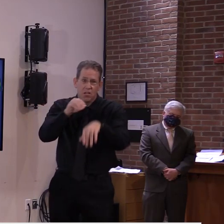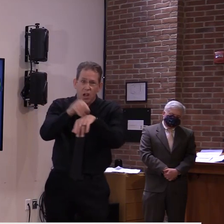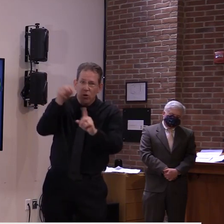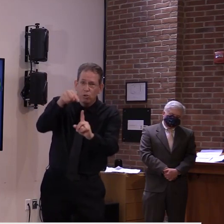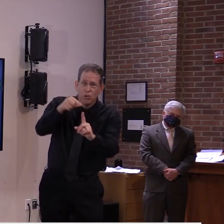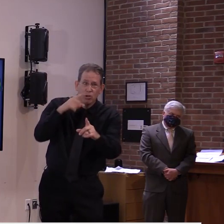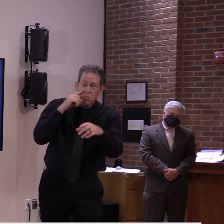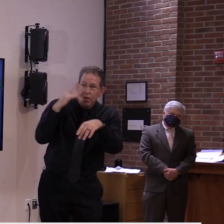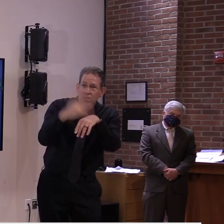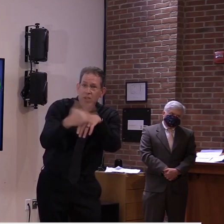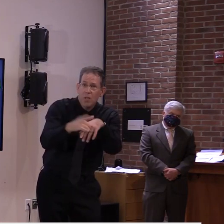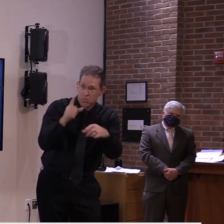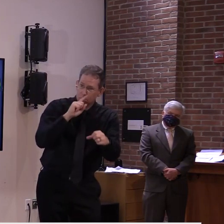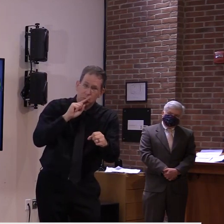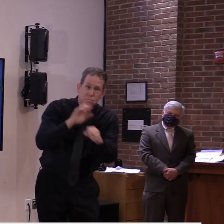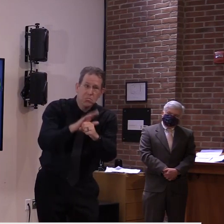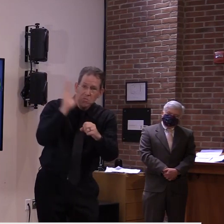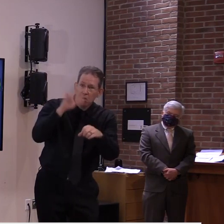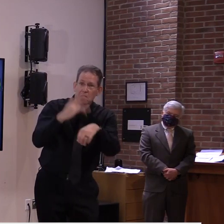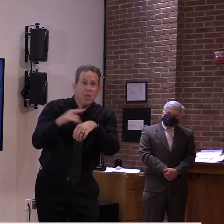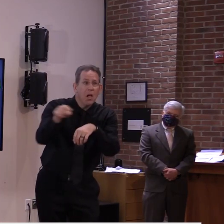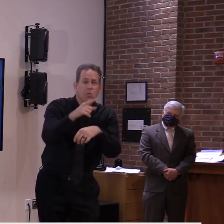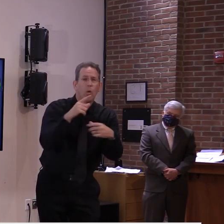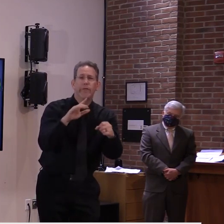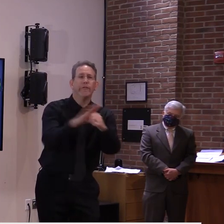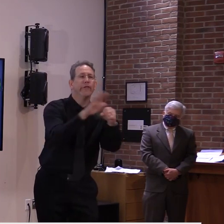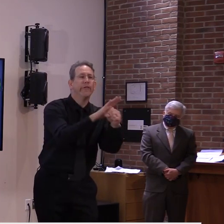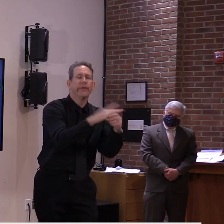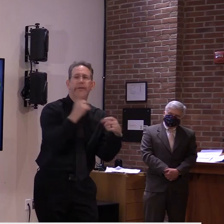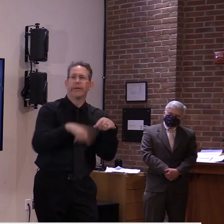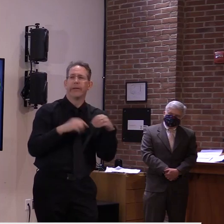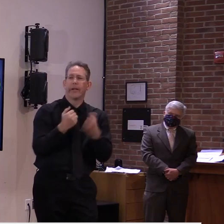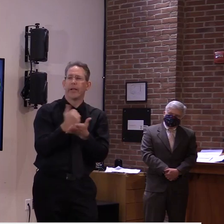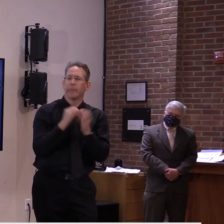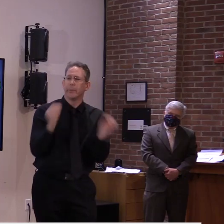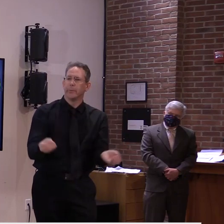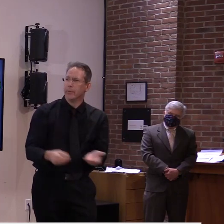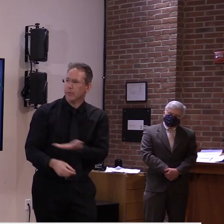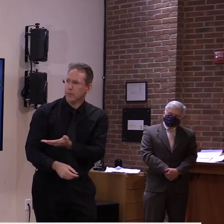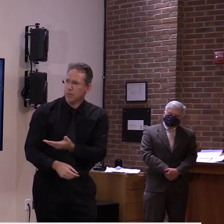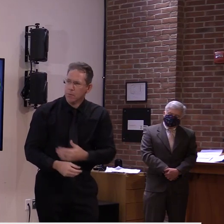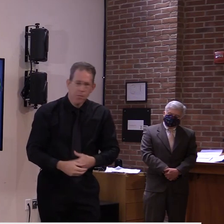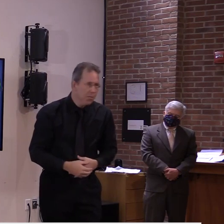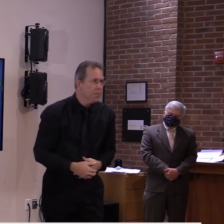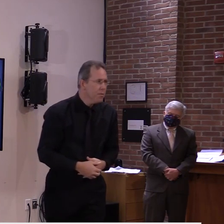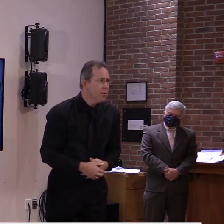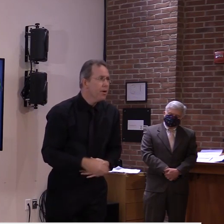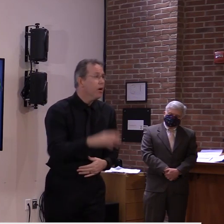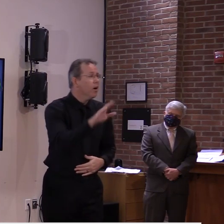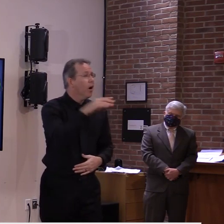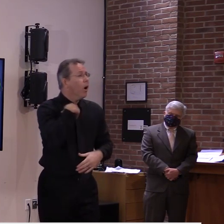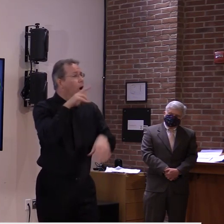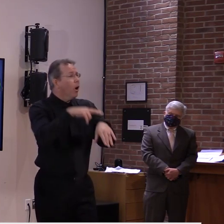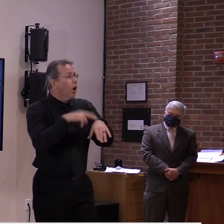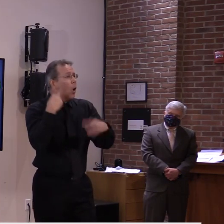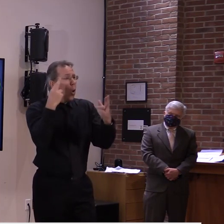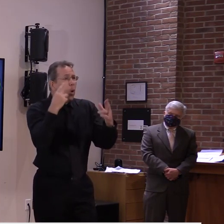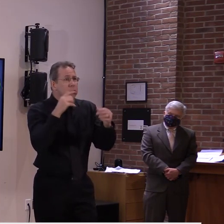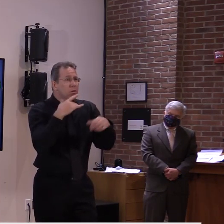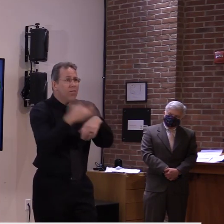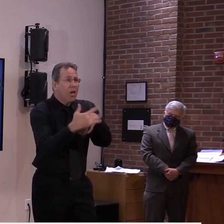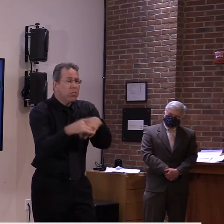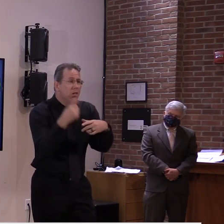said counseling will be available to them promptly? Well, obviously, we hope so. And if it isn't,